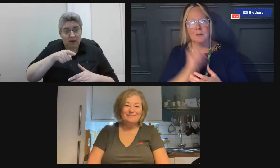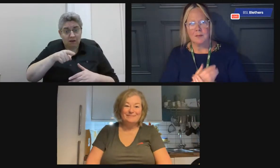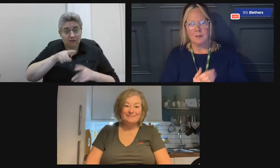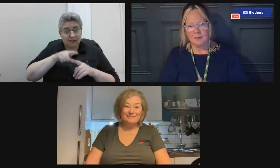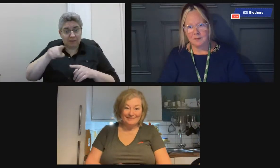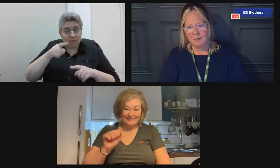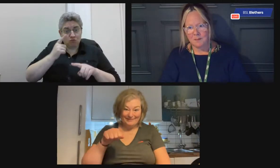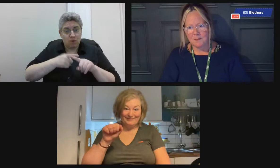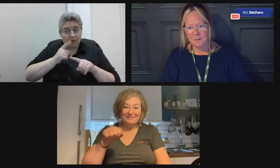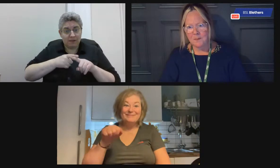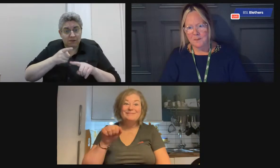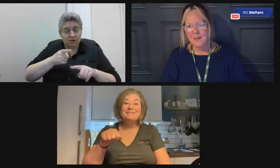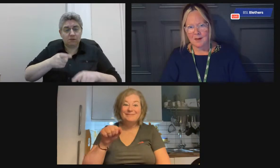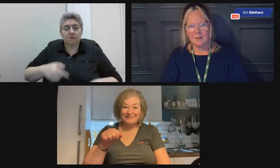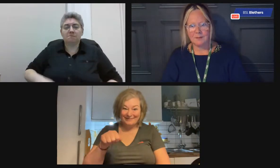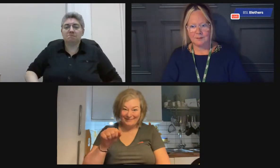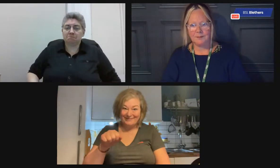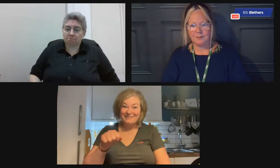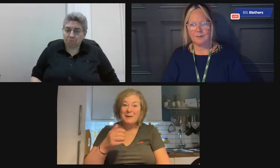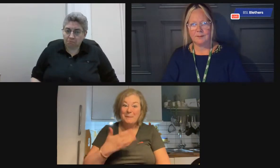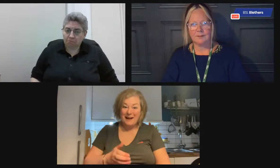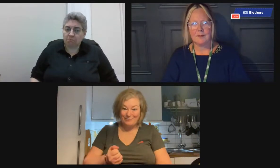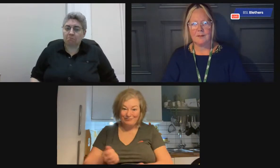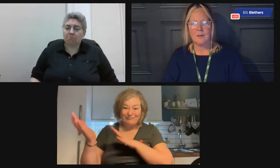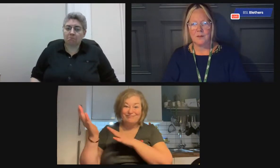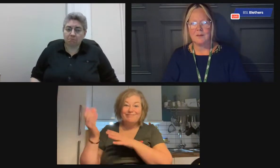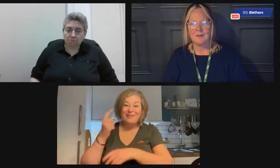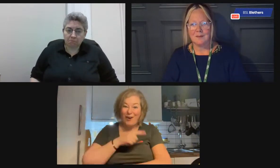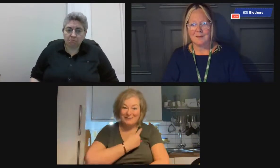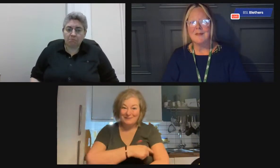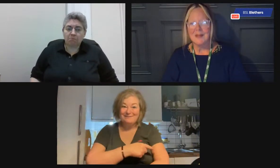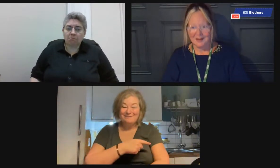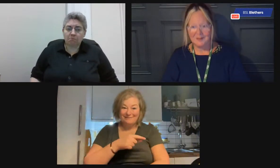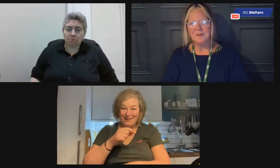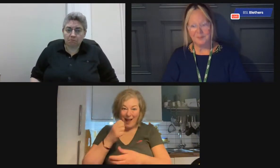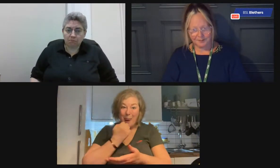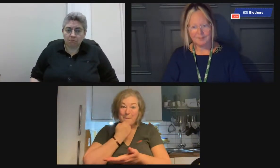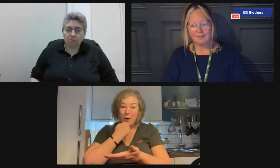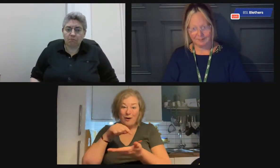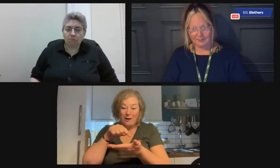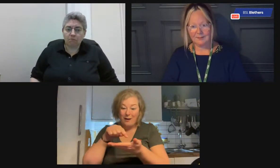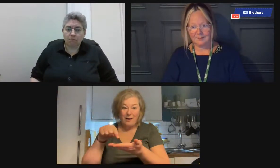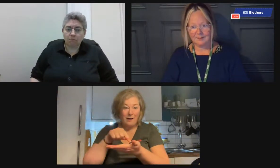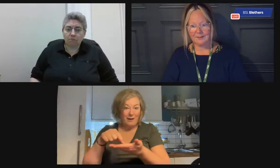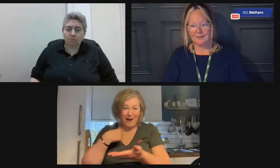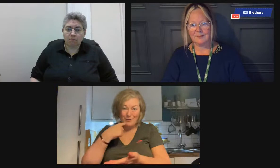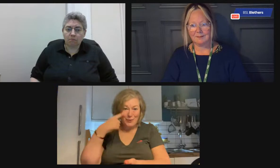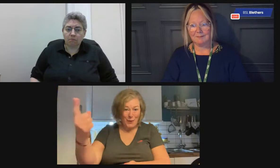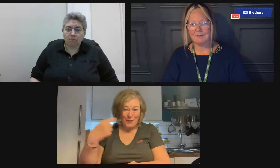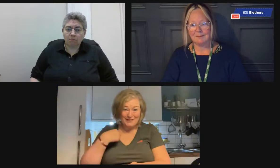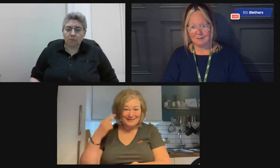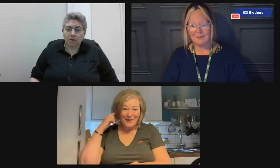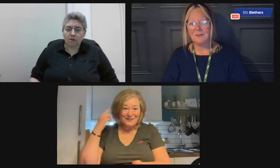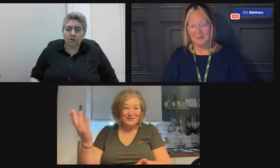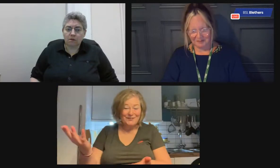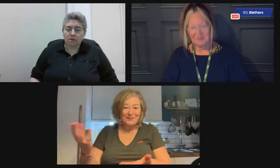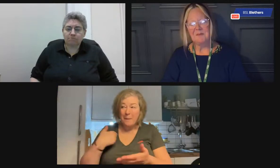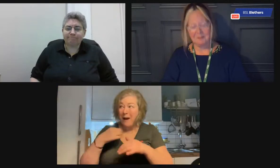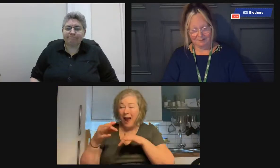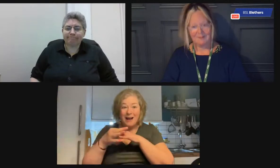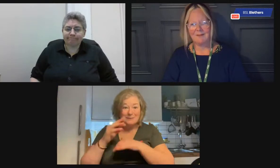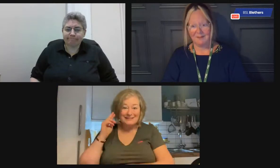Yeah. not. Was that Yeah. your experience, Colleen, as well? Sorry, guys. Yeah, that's what happened to me.